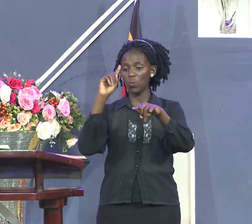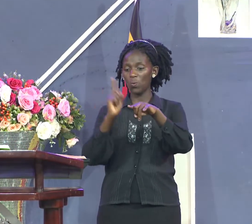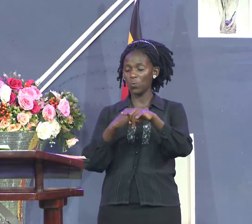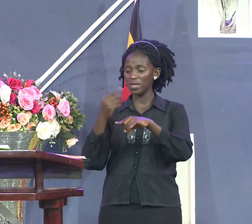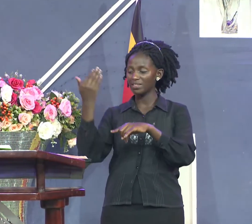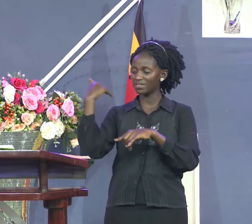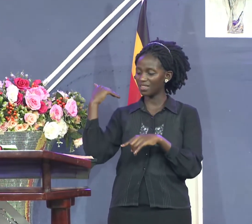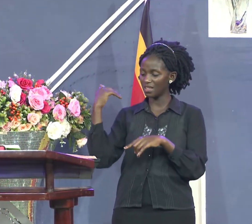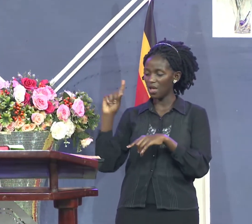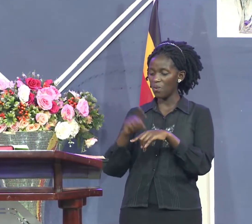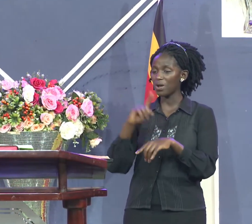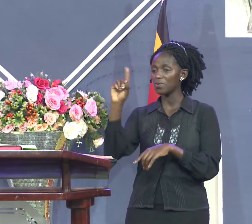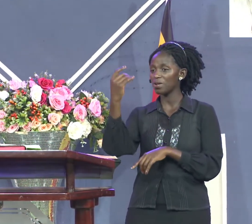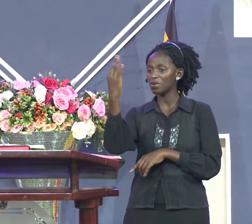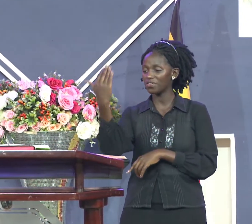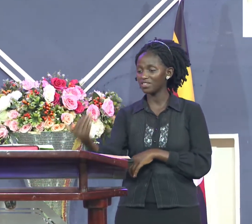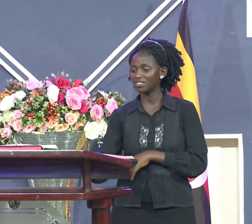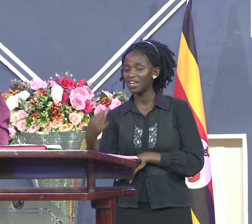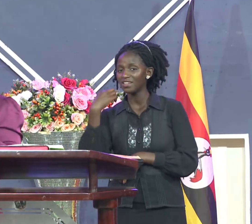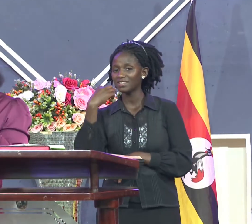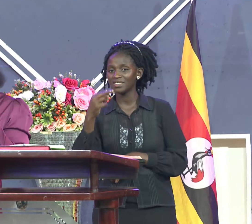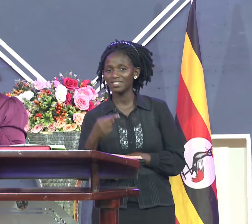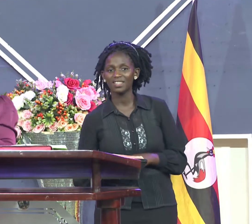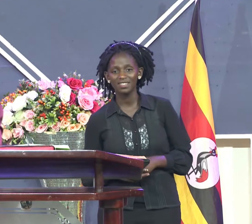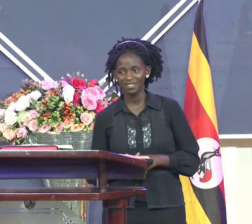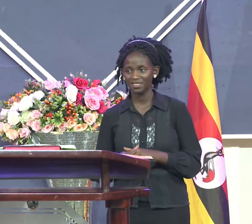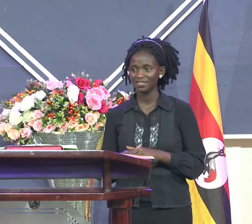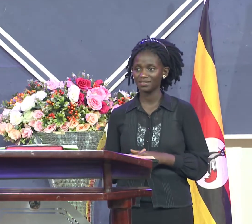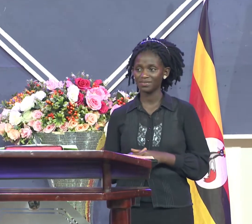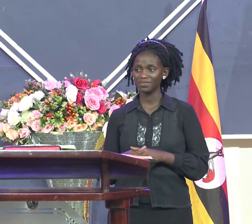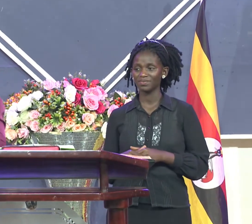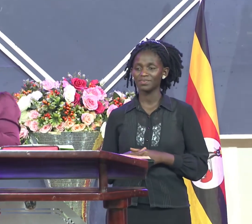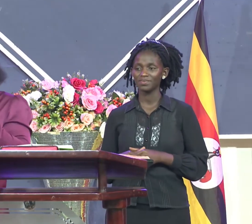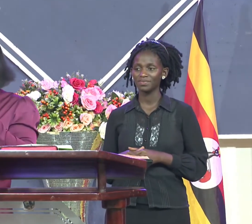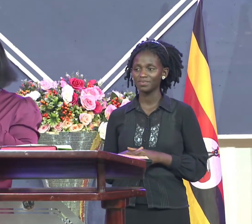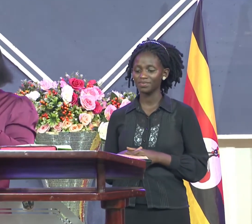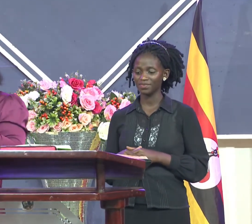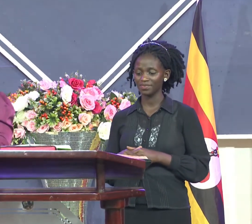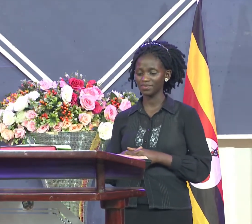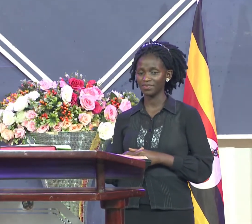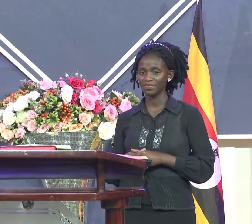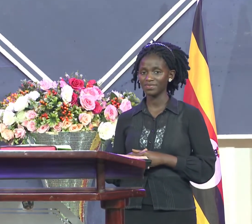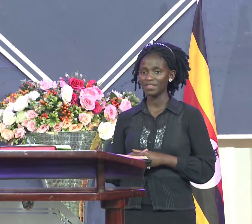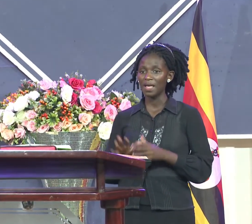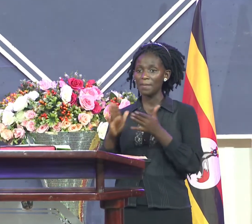Lord. Until of recent, when someone told me,